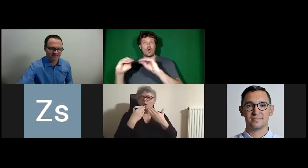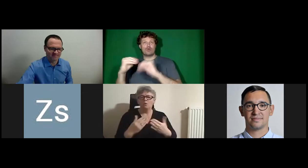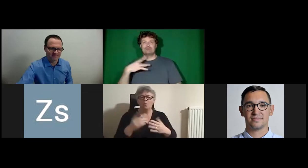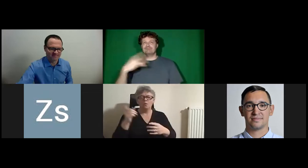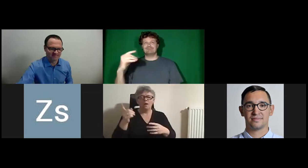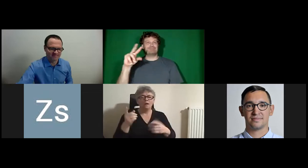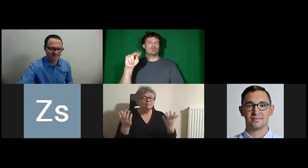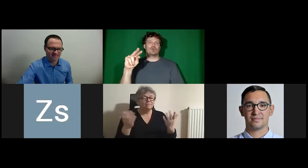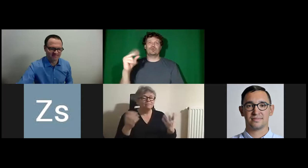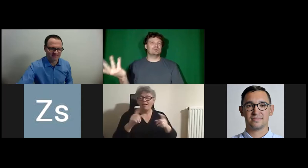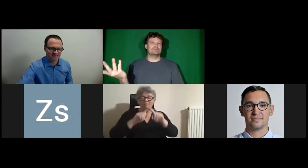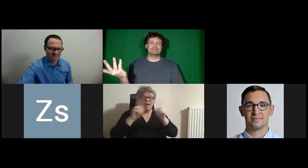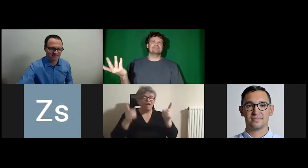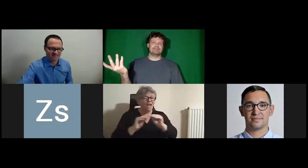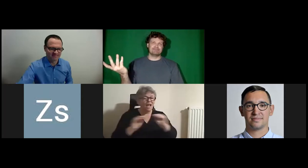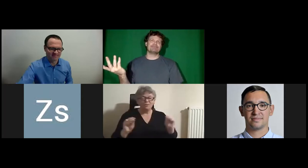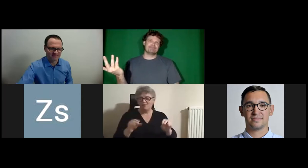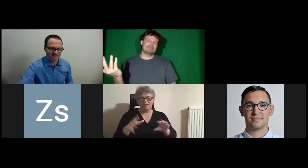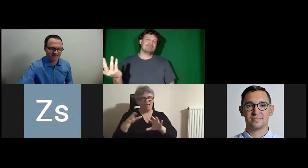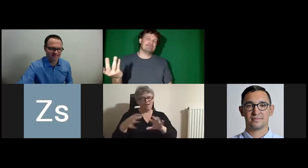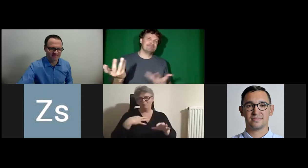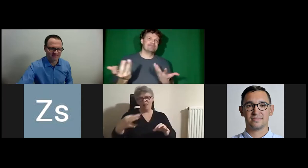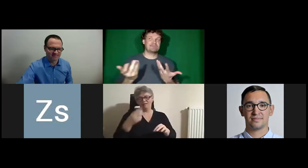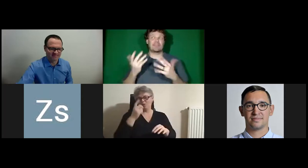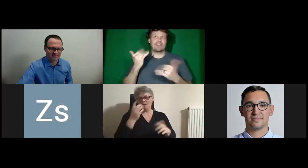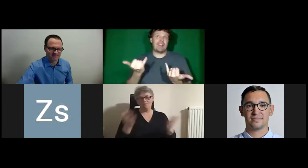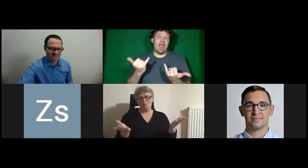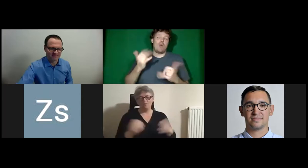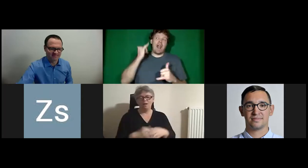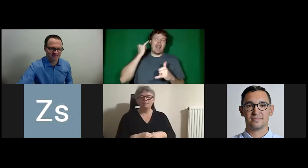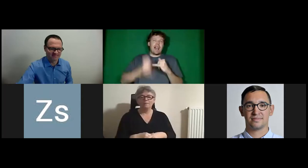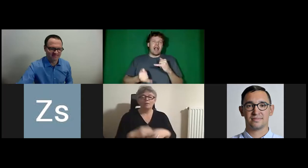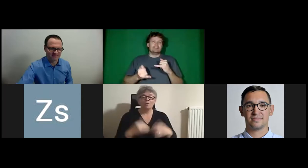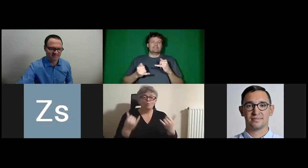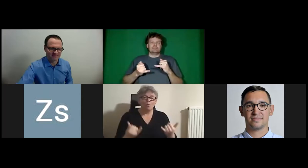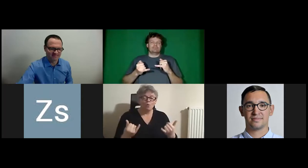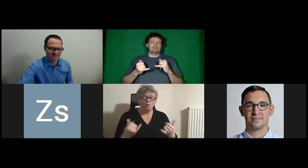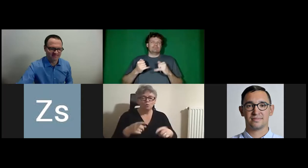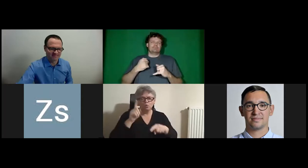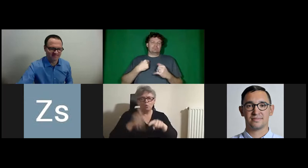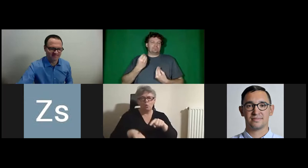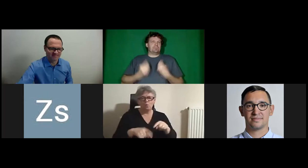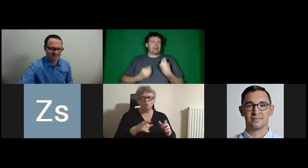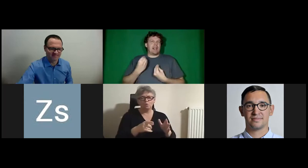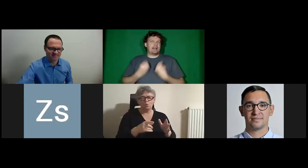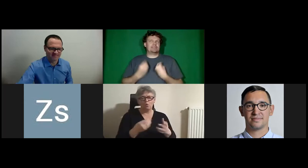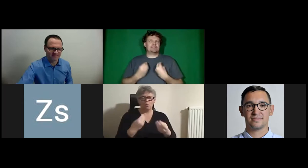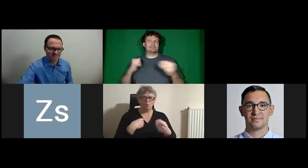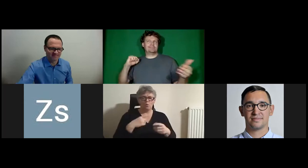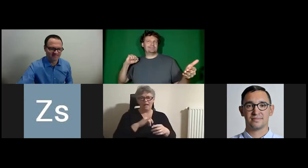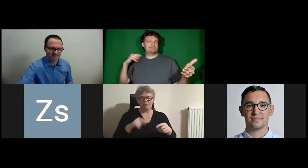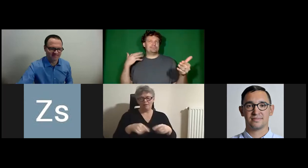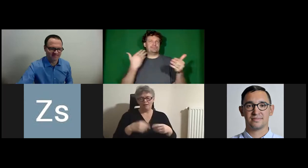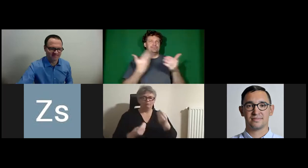that very first coach. If I was never selected that first time, I would have never had the future opportunities that I had been